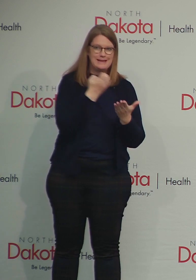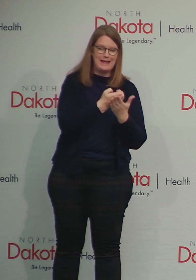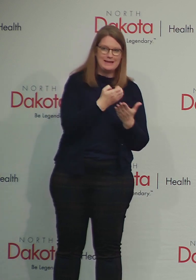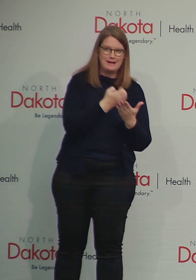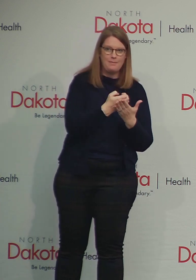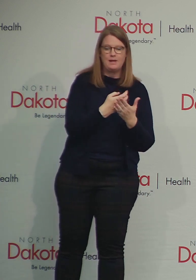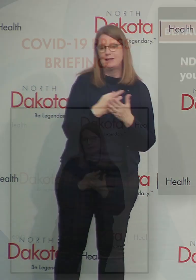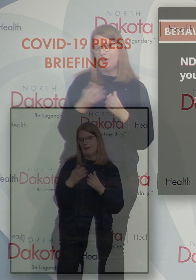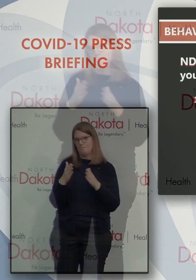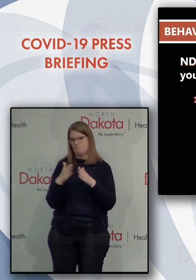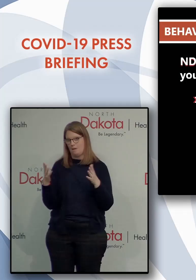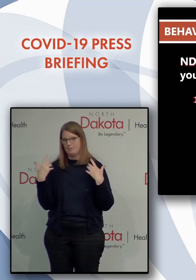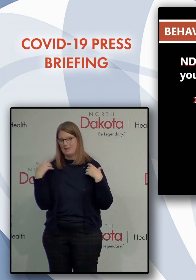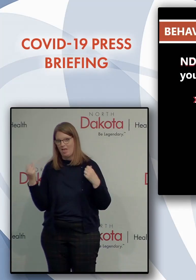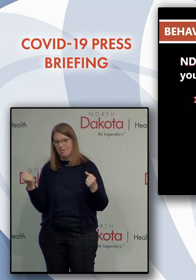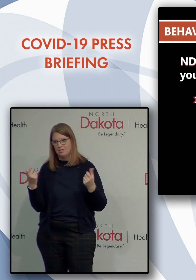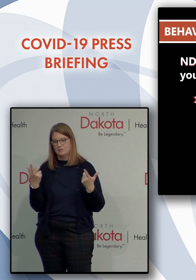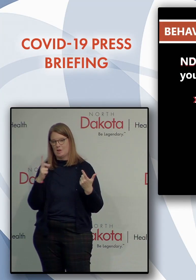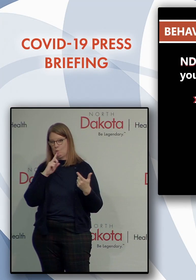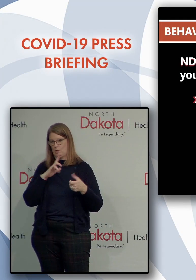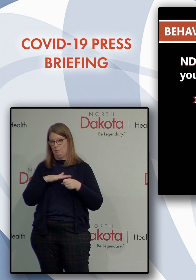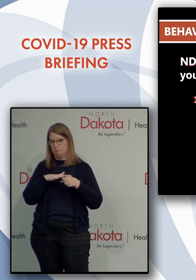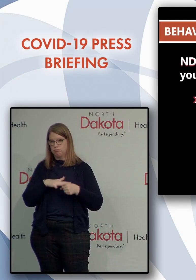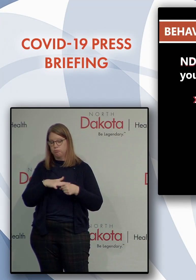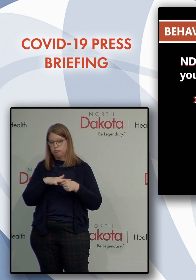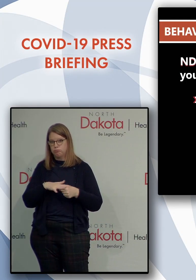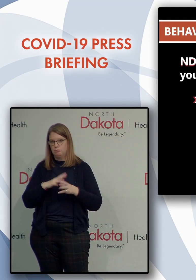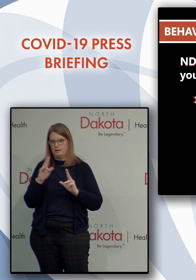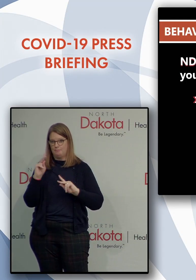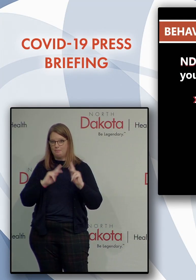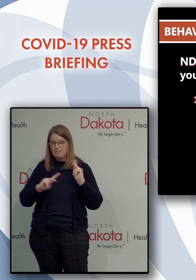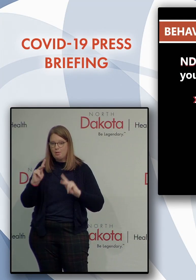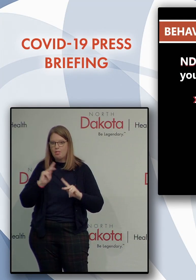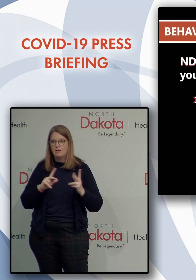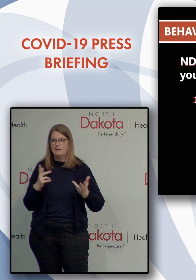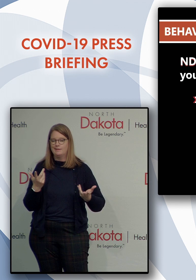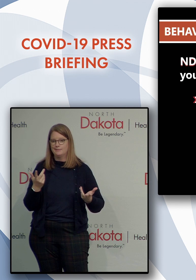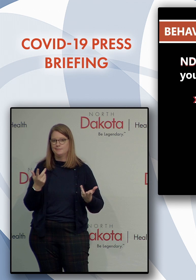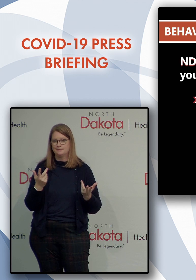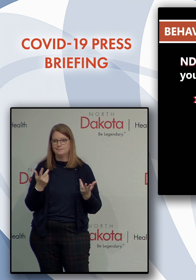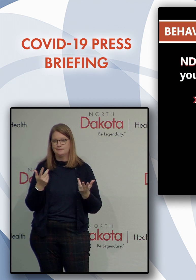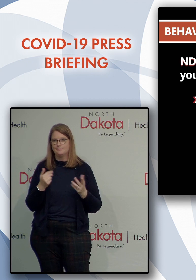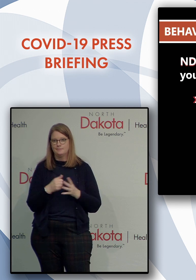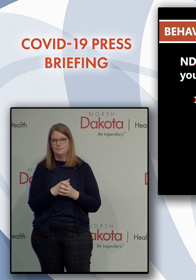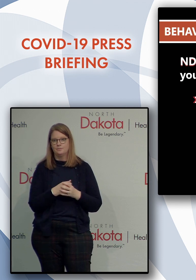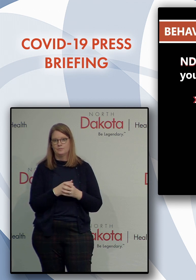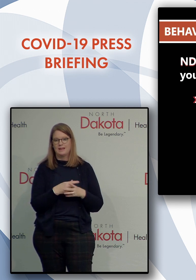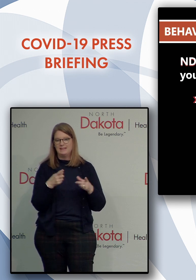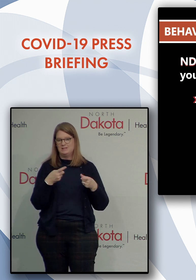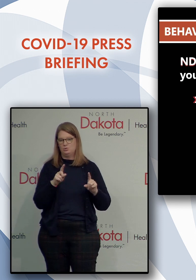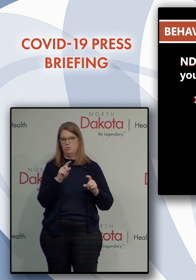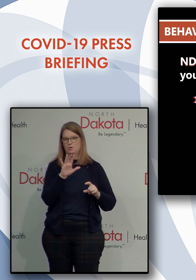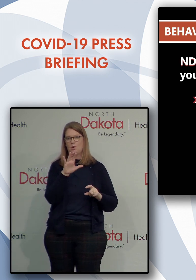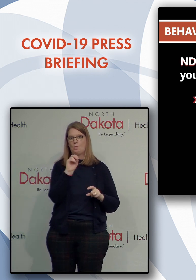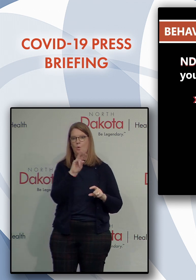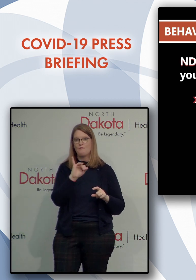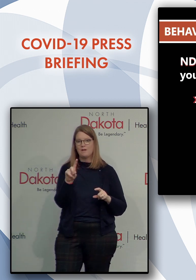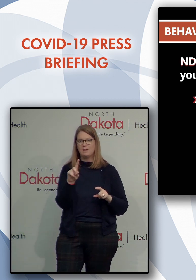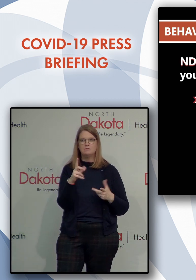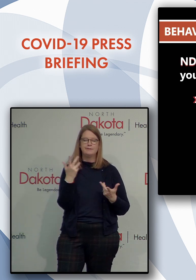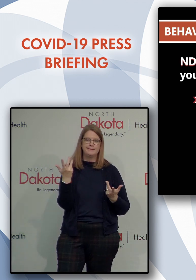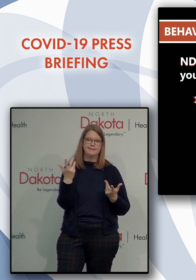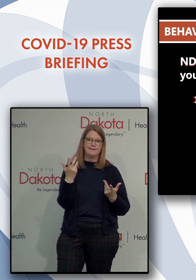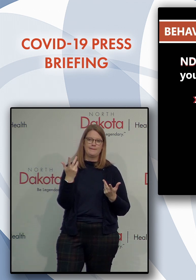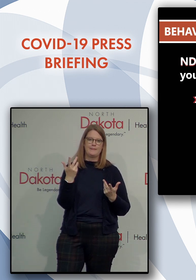and public health stresses on citizens, and during COVID, people may